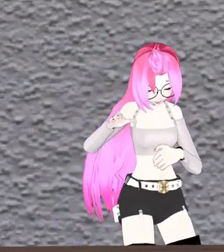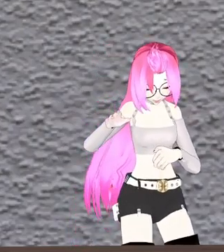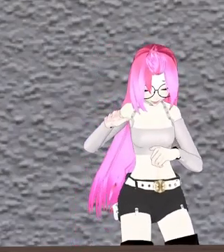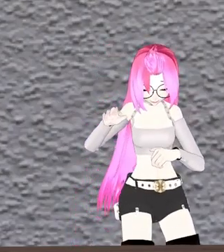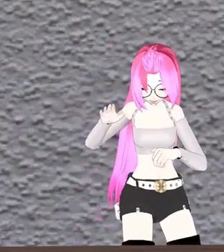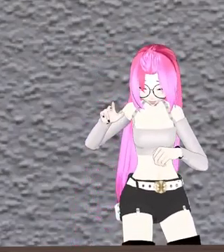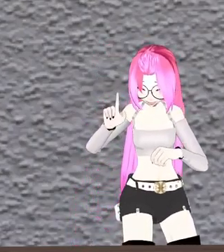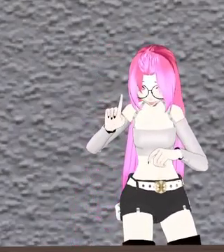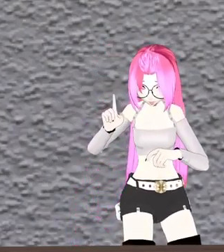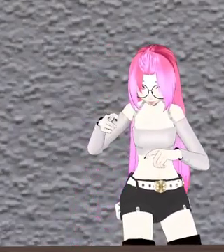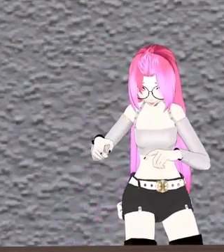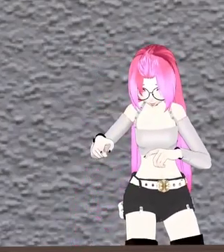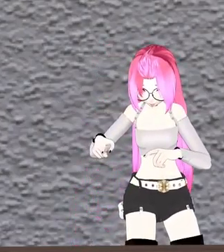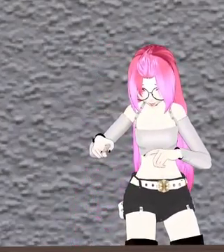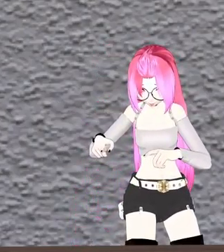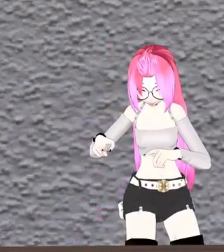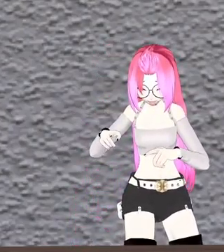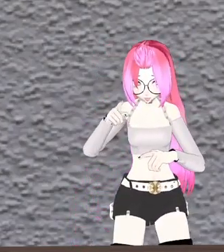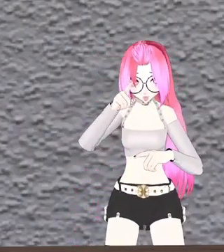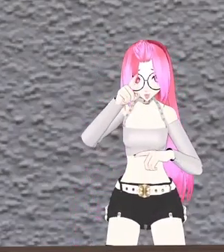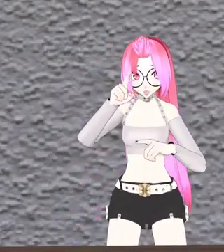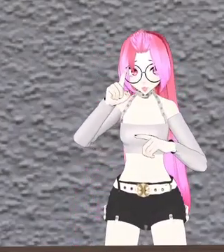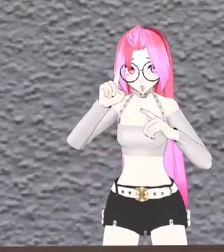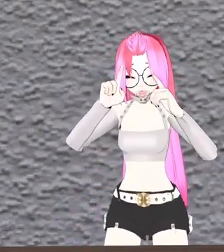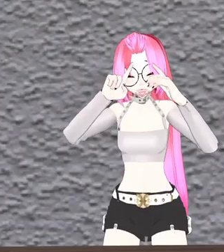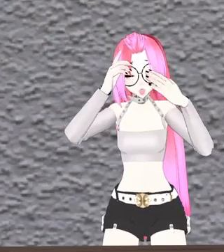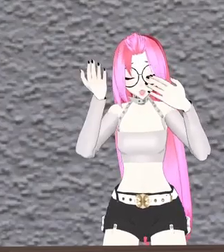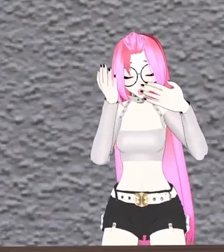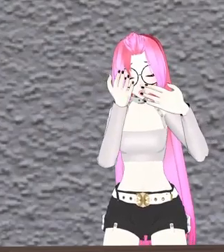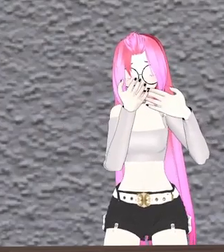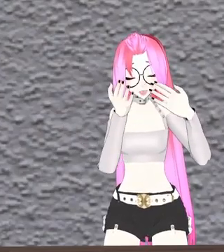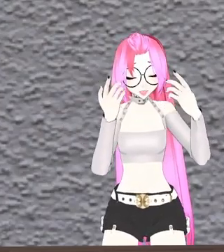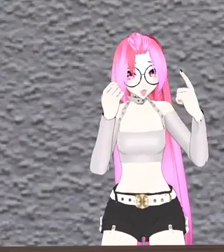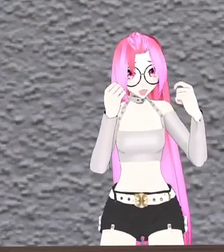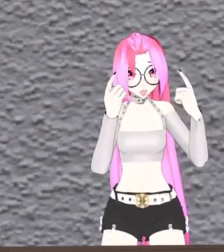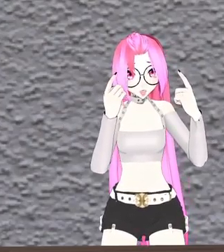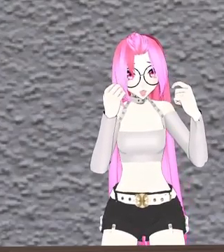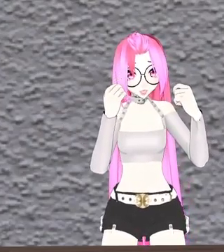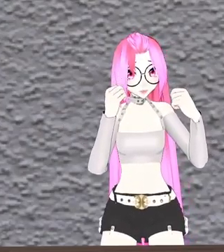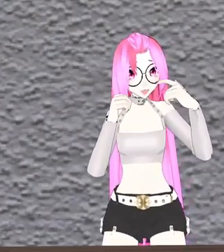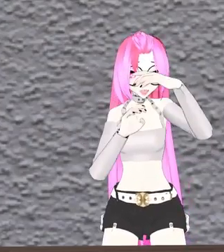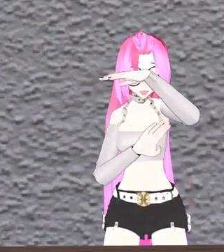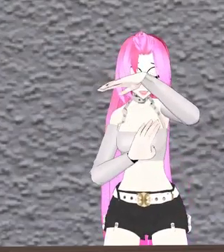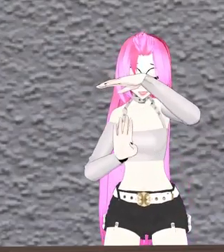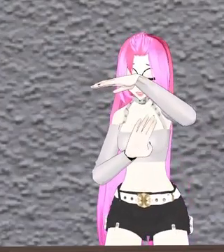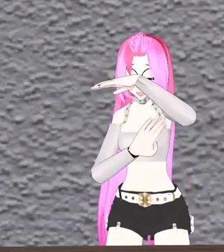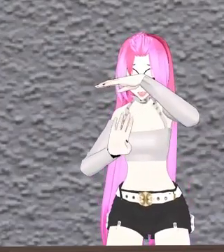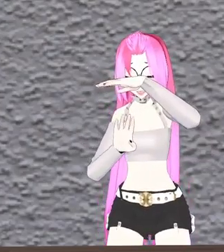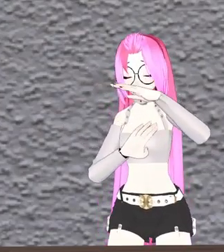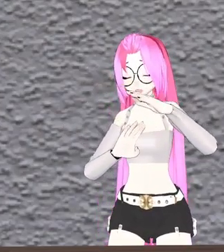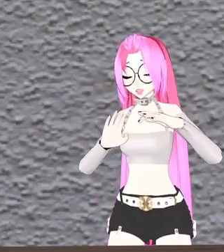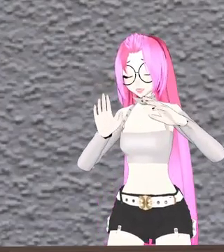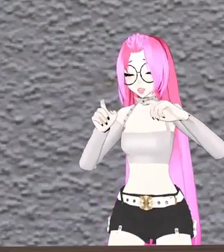Okay, I think those are good for the basics. Let's take a little break for questions. There could be some basic questions, could